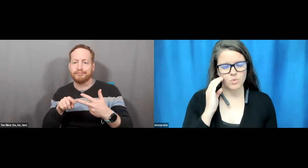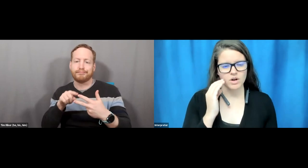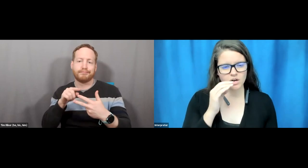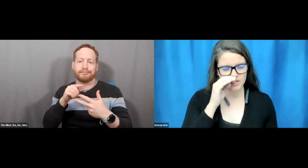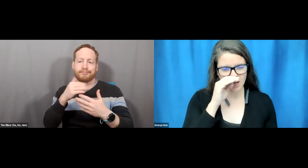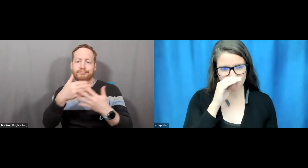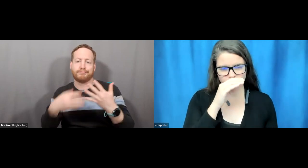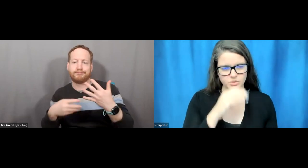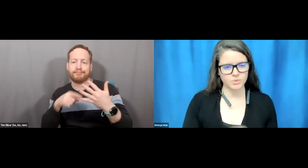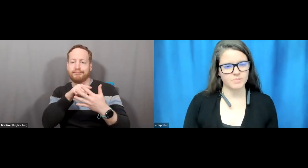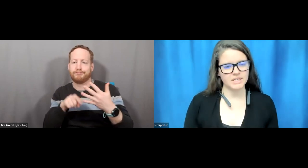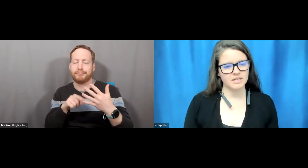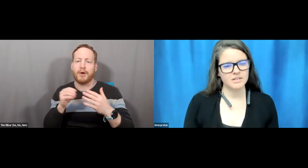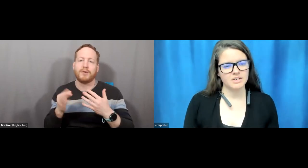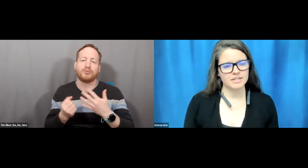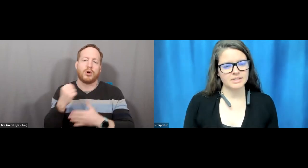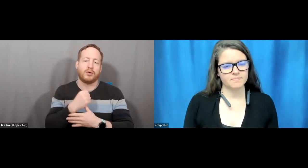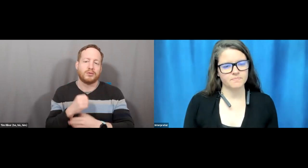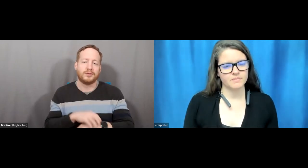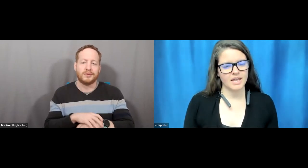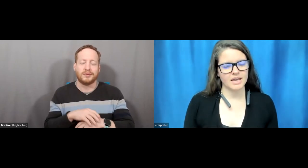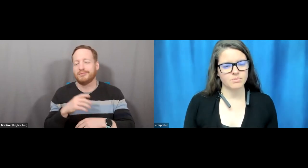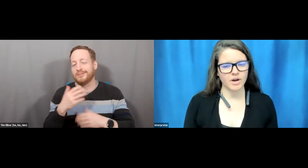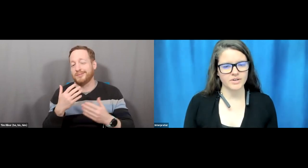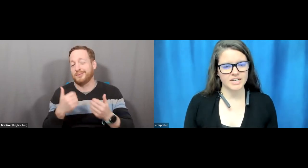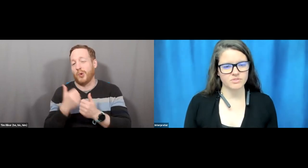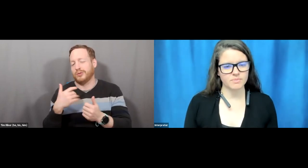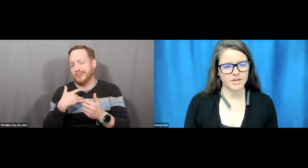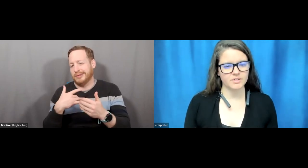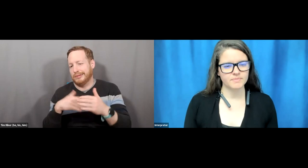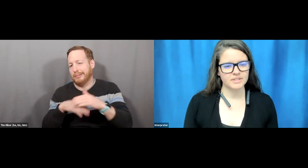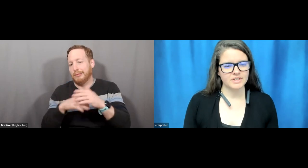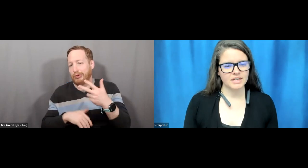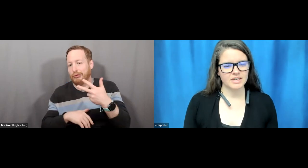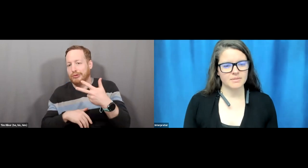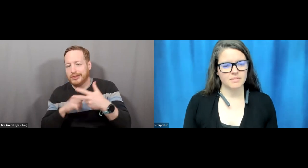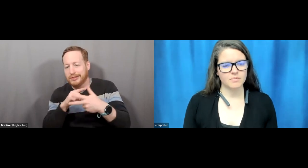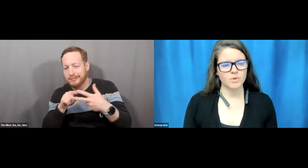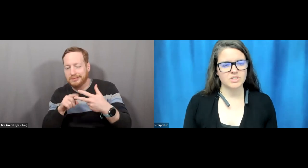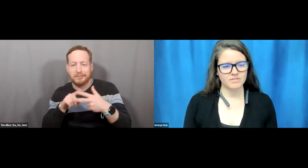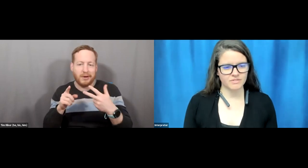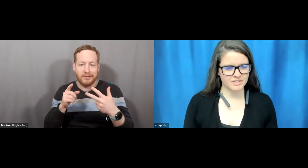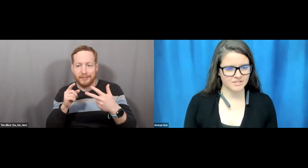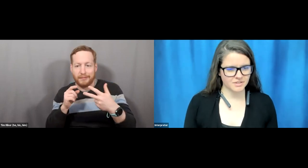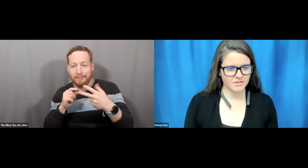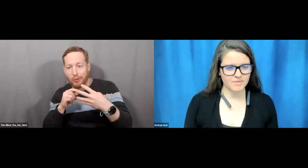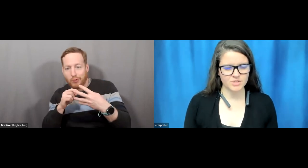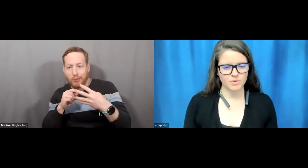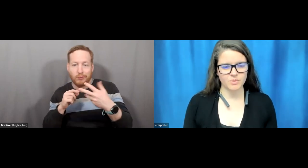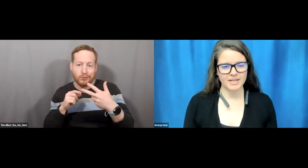what our top goals would be and prioritize from there. I think most of us, you know, have mentioned that we might